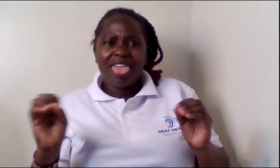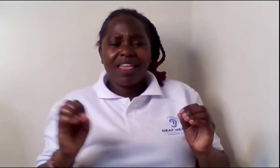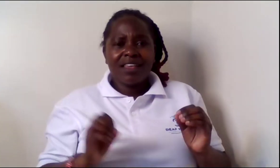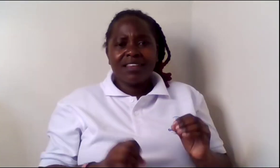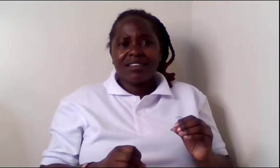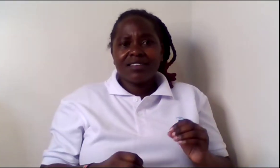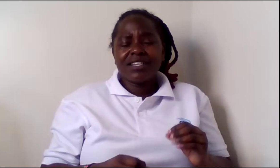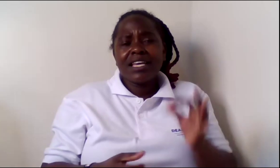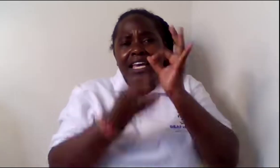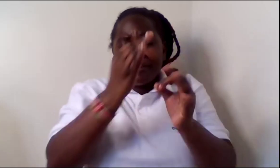went to see a doctor,